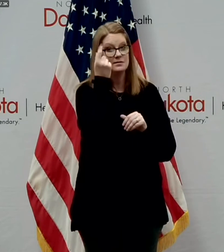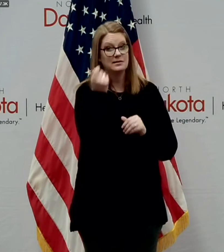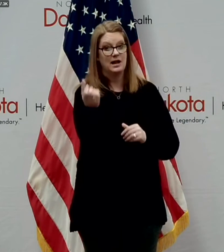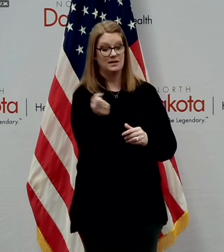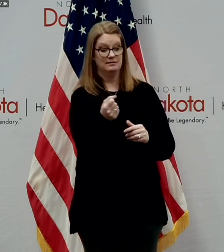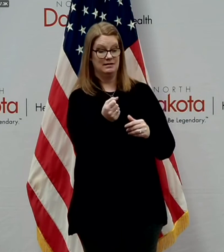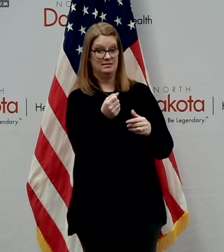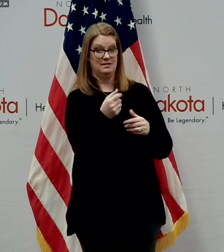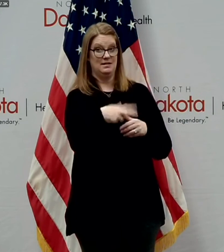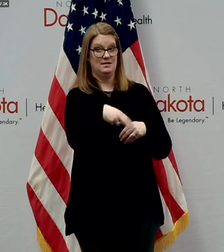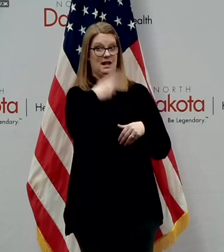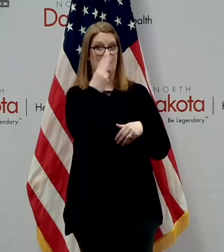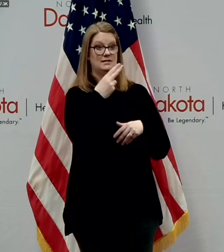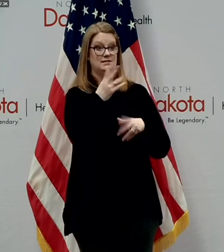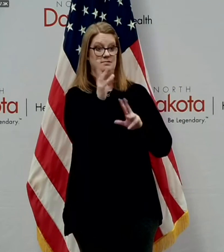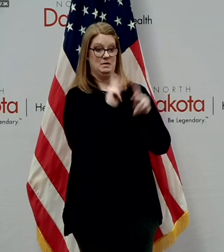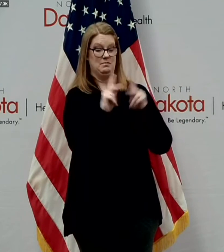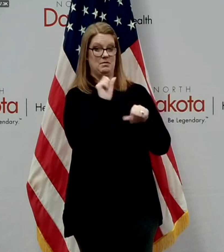in those